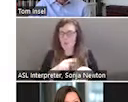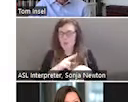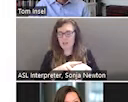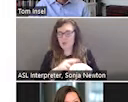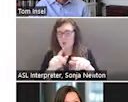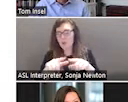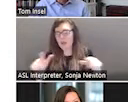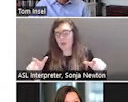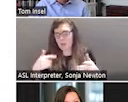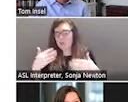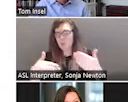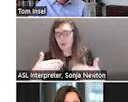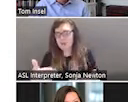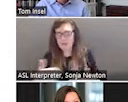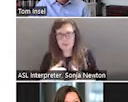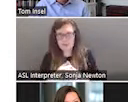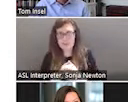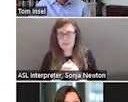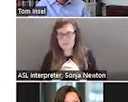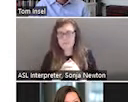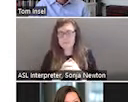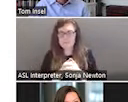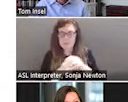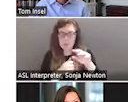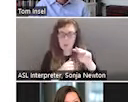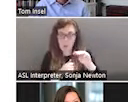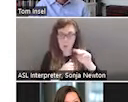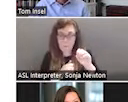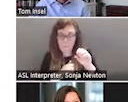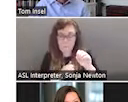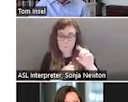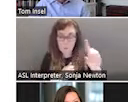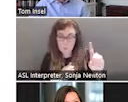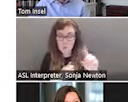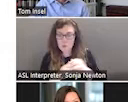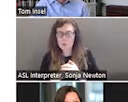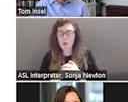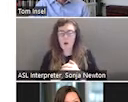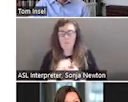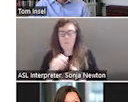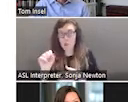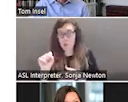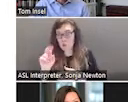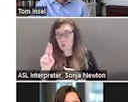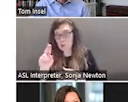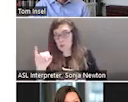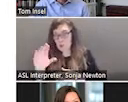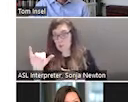get immediate insights into mood, into suicide risk. There's a whole science that